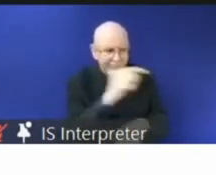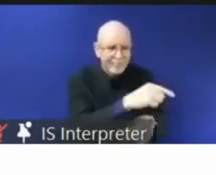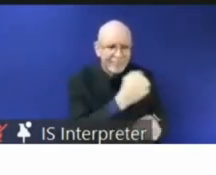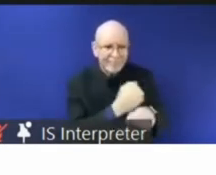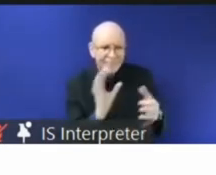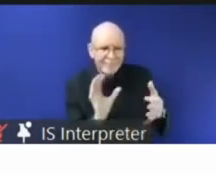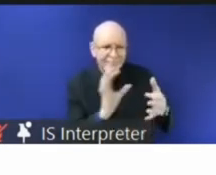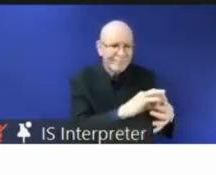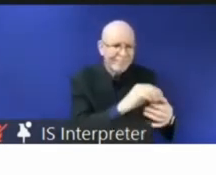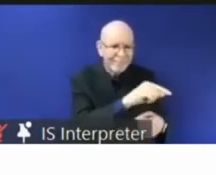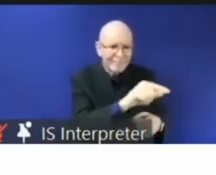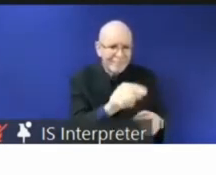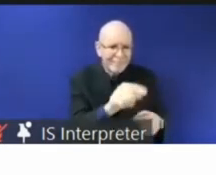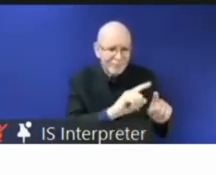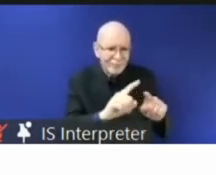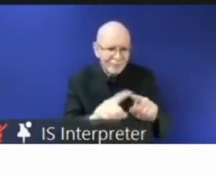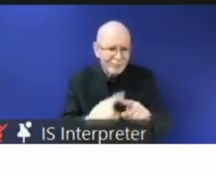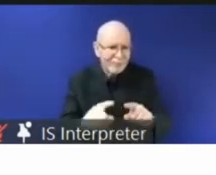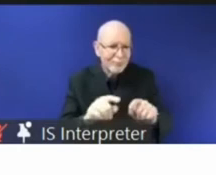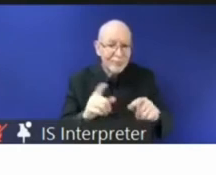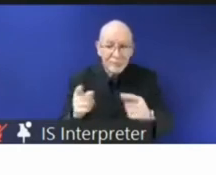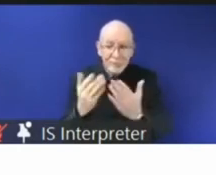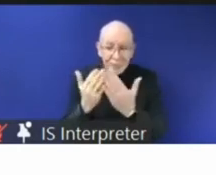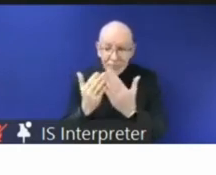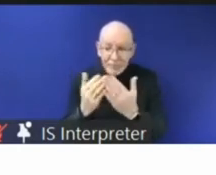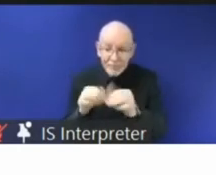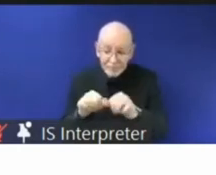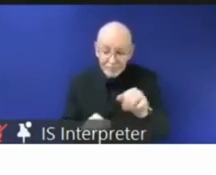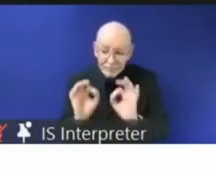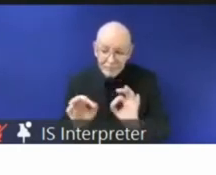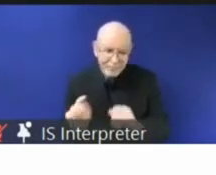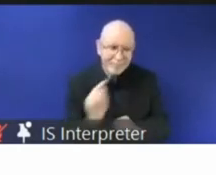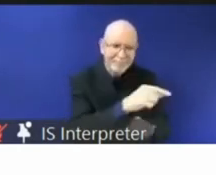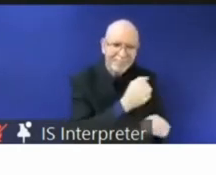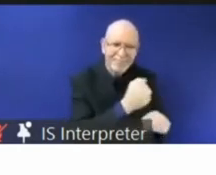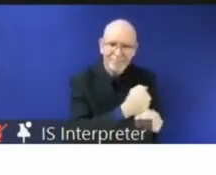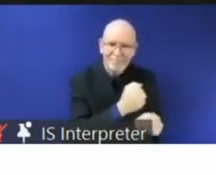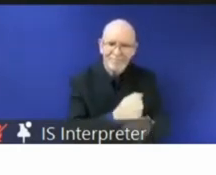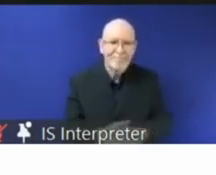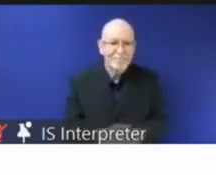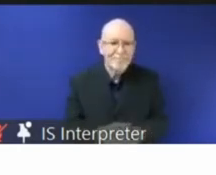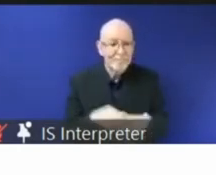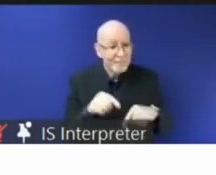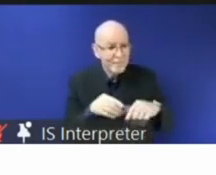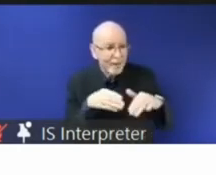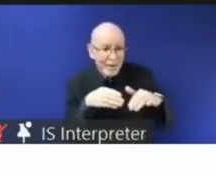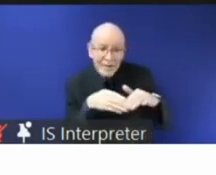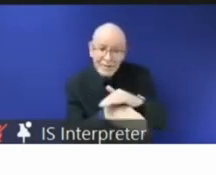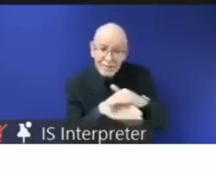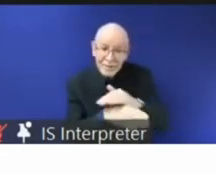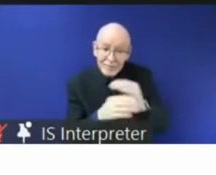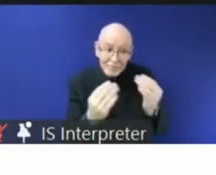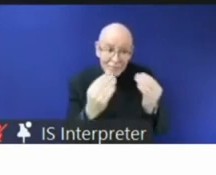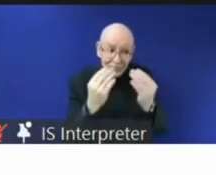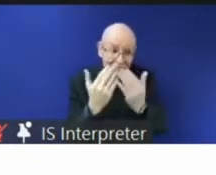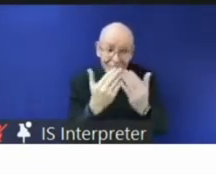education, KEU has managed a strategic plan to accept